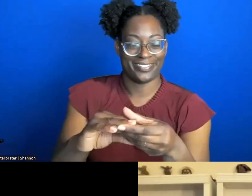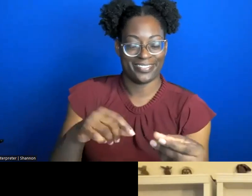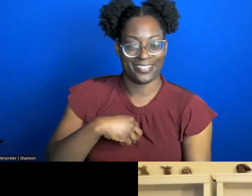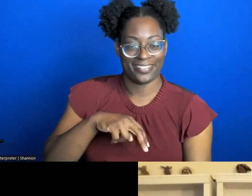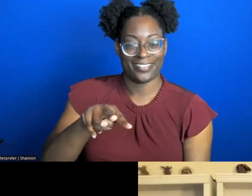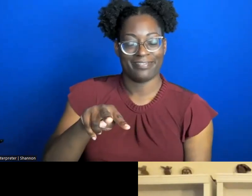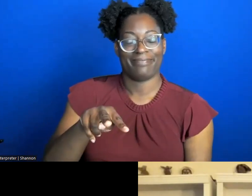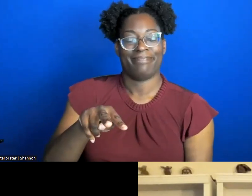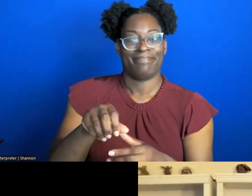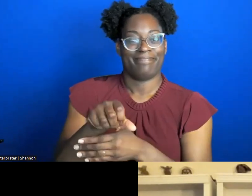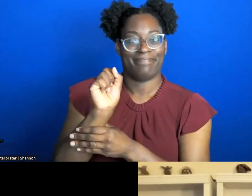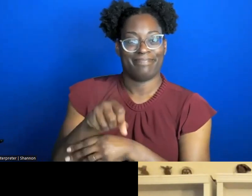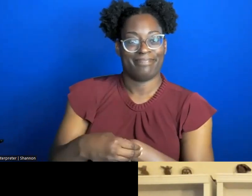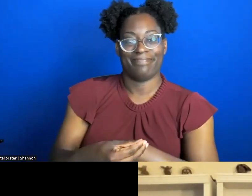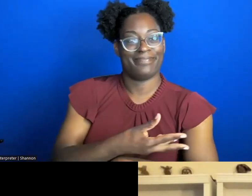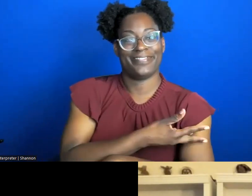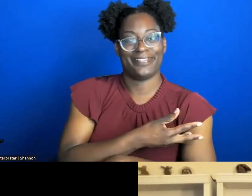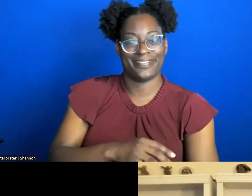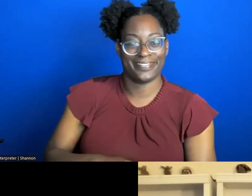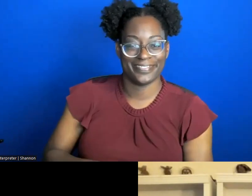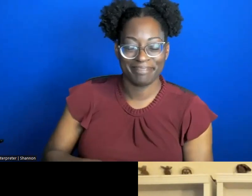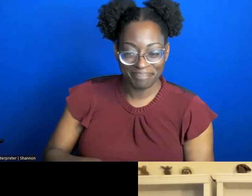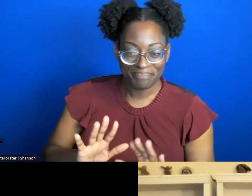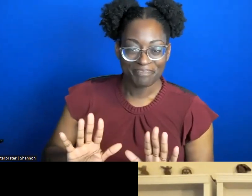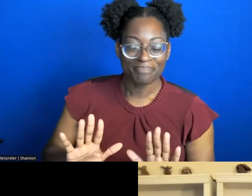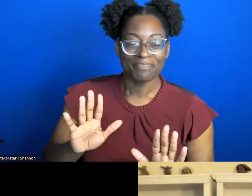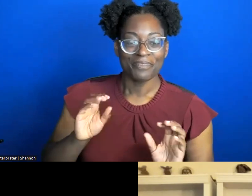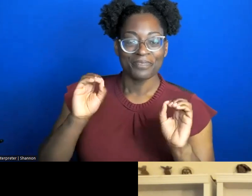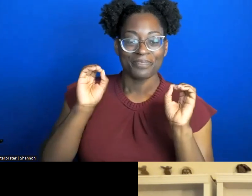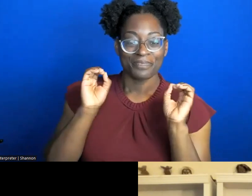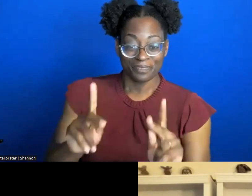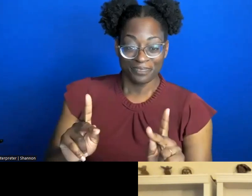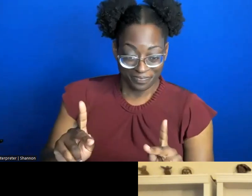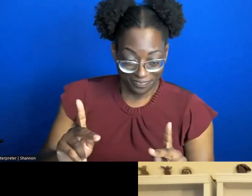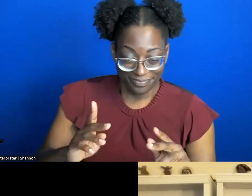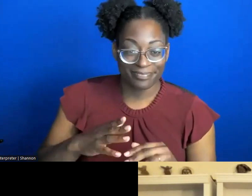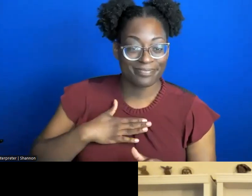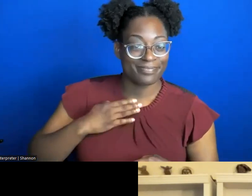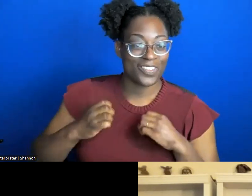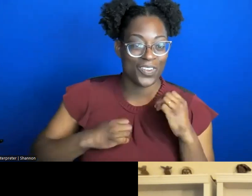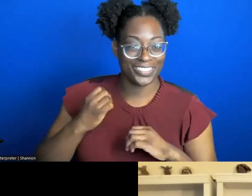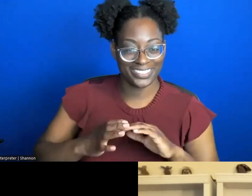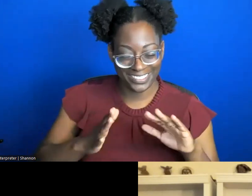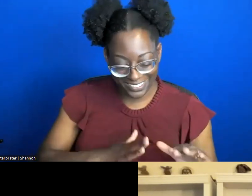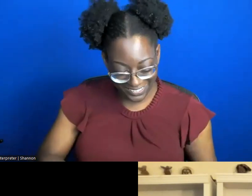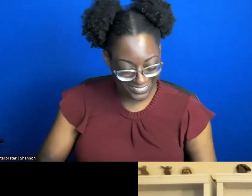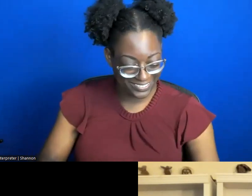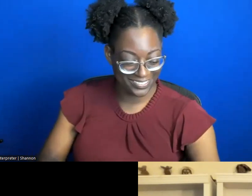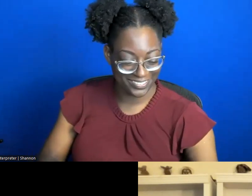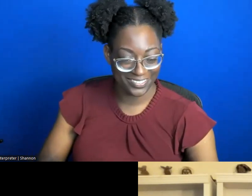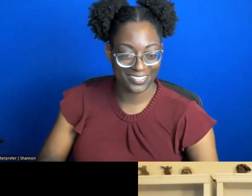so moved here. Oh my goodness. Okay, so enough with my emotions. Let's move on to